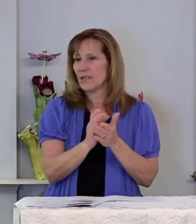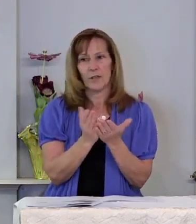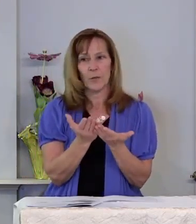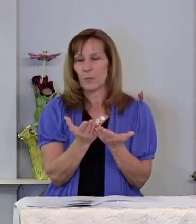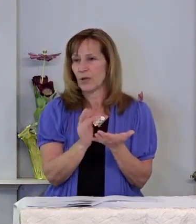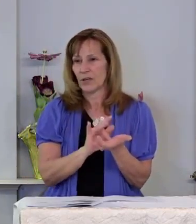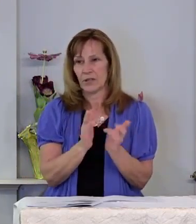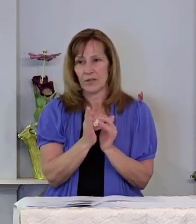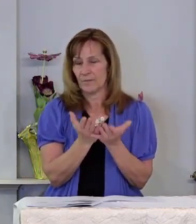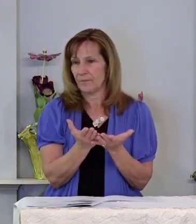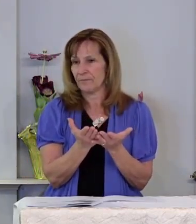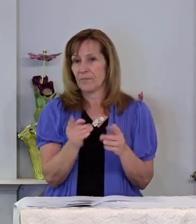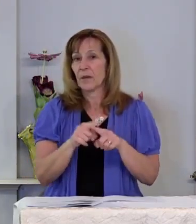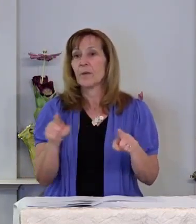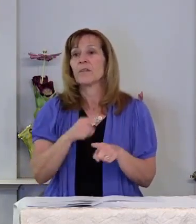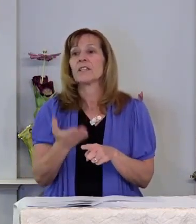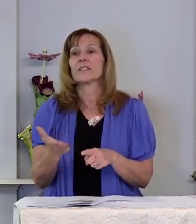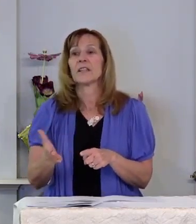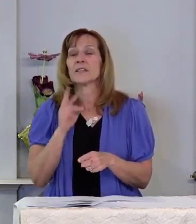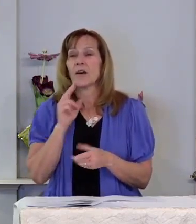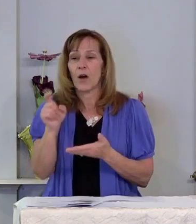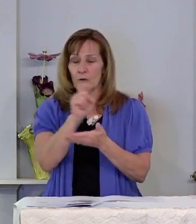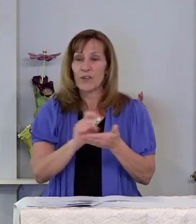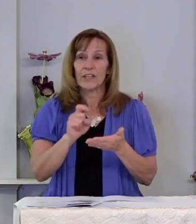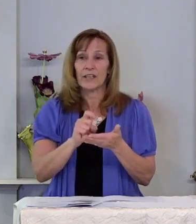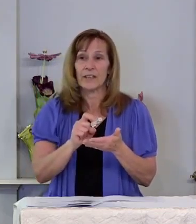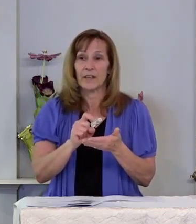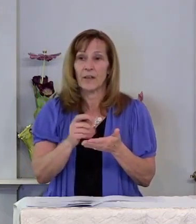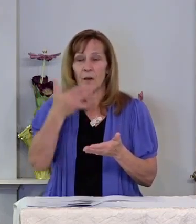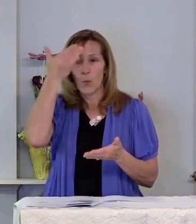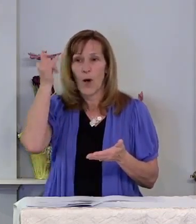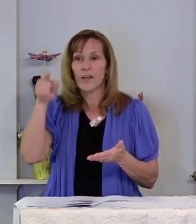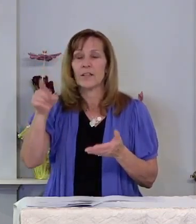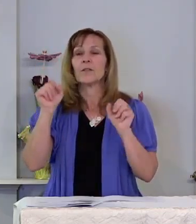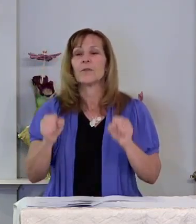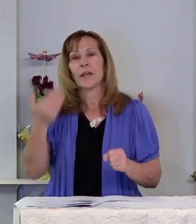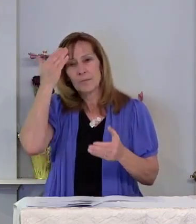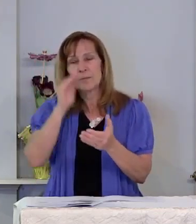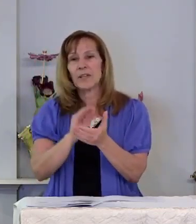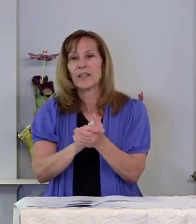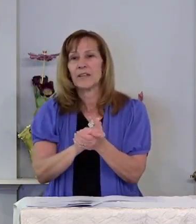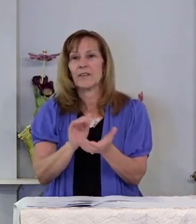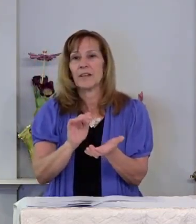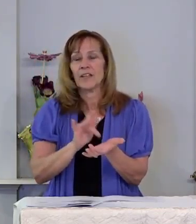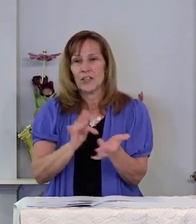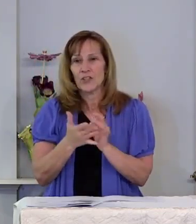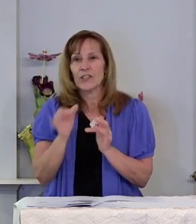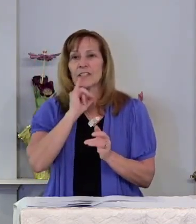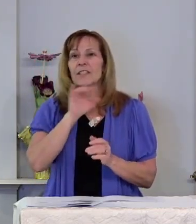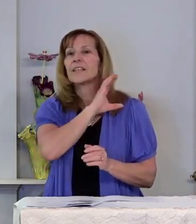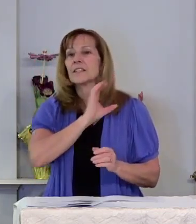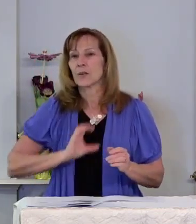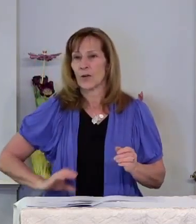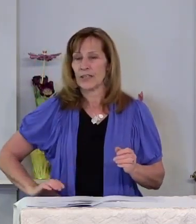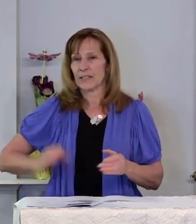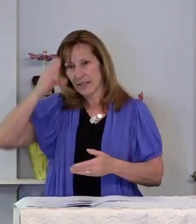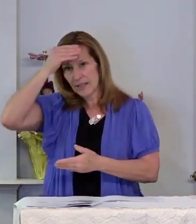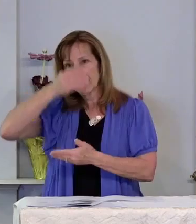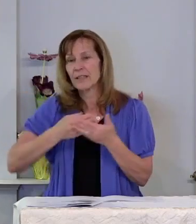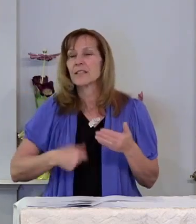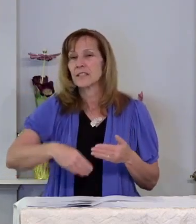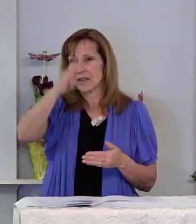book. But these things are written so that you can believe that Jesus is the Christ, the